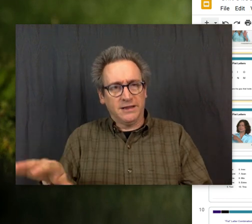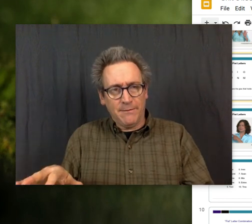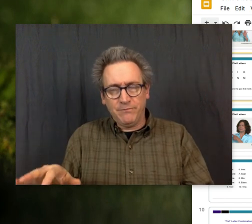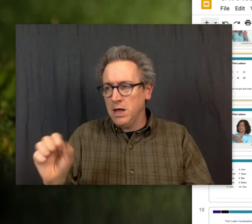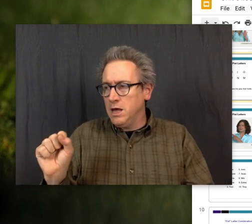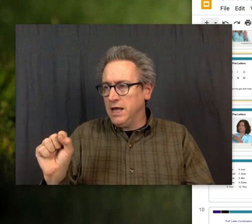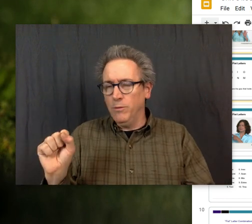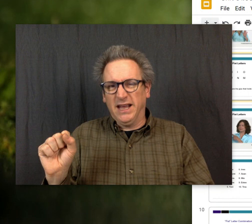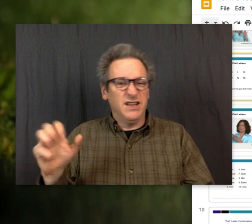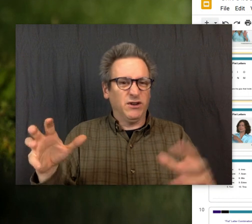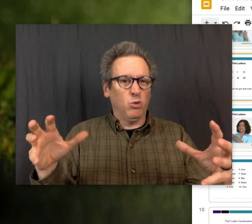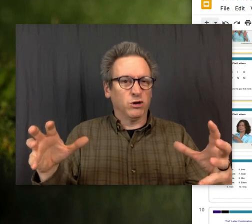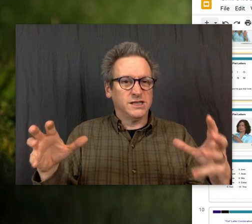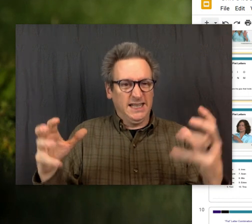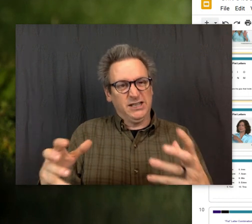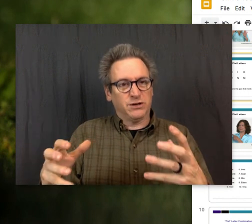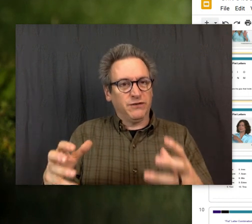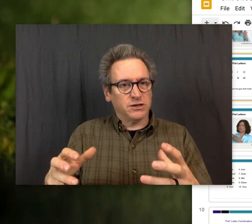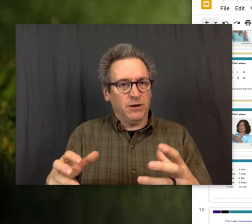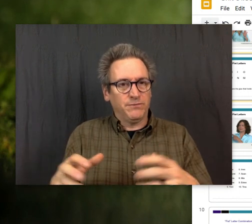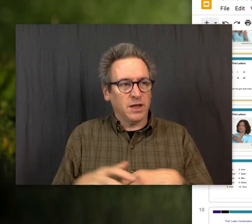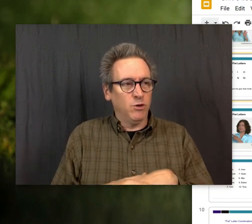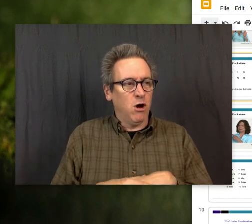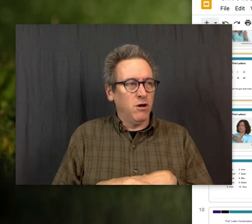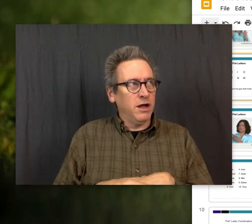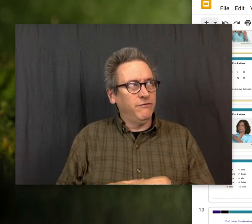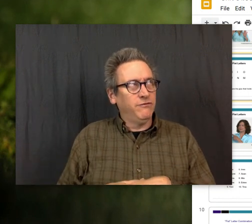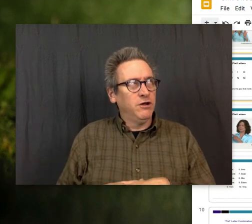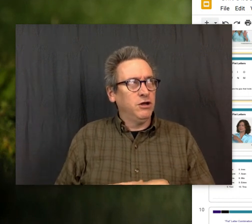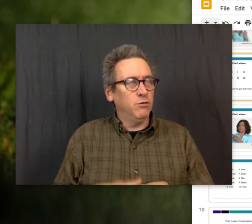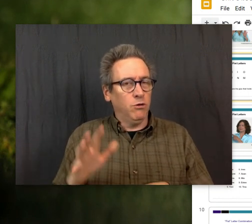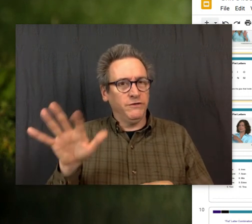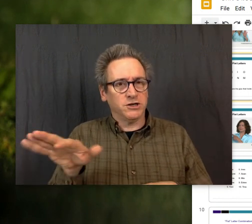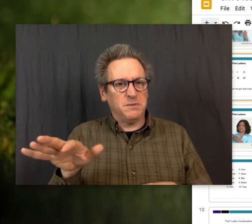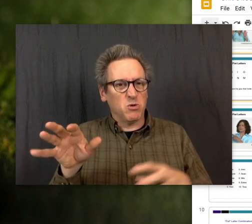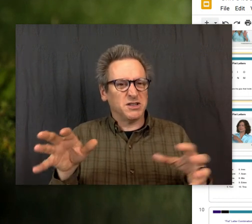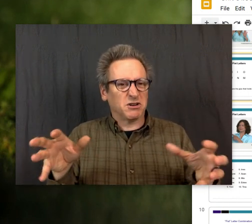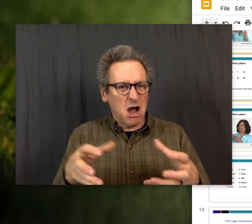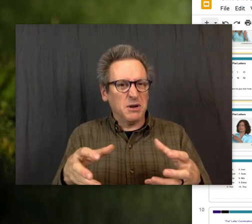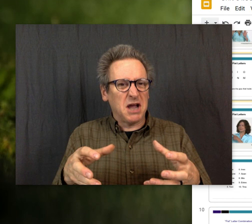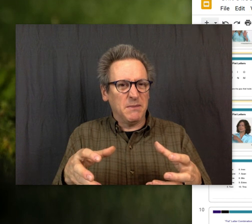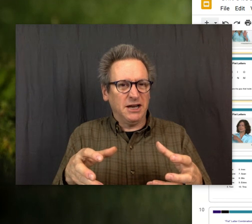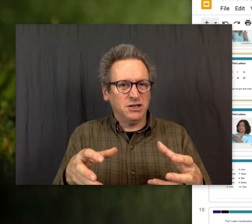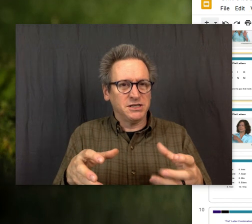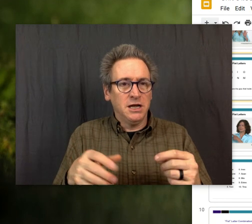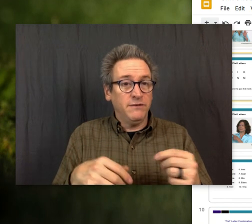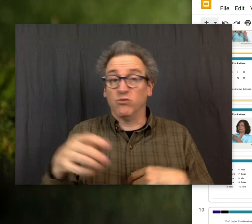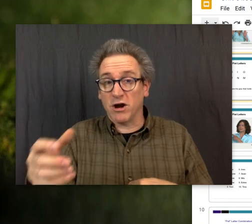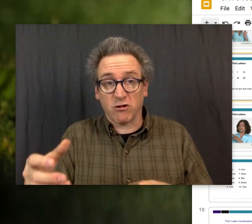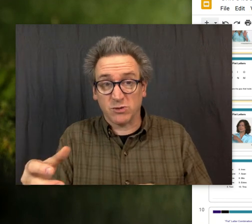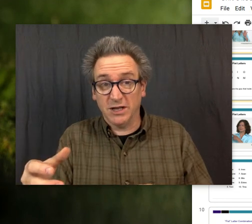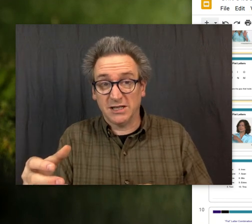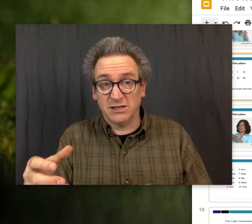good at them, it will make difficult words easier to fingerspell. If you only fingerspell words that are common combinations, if